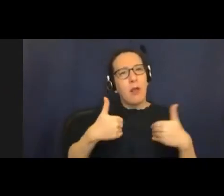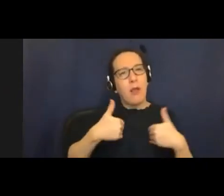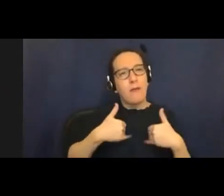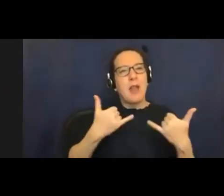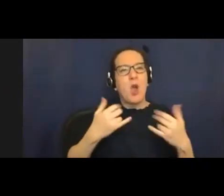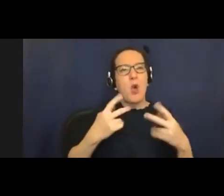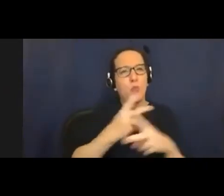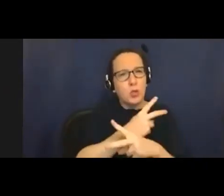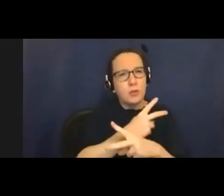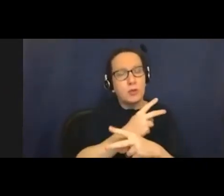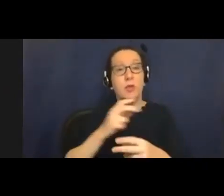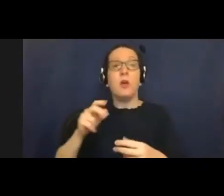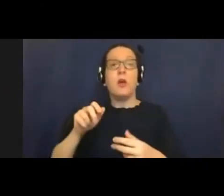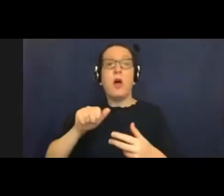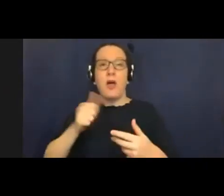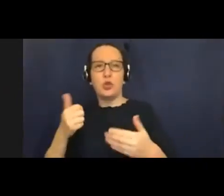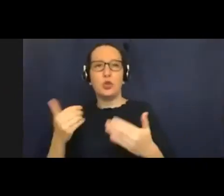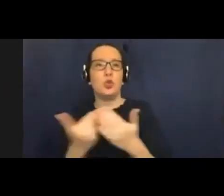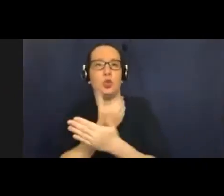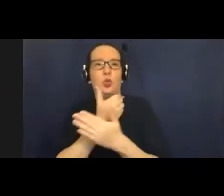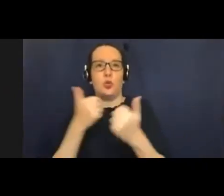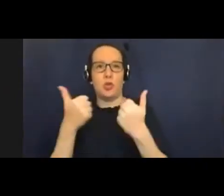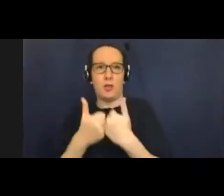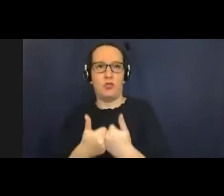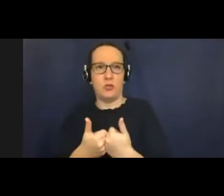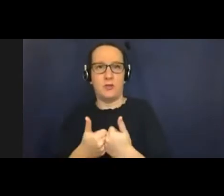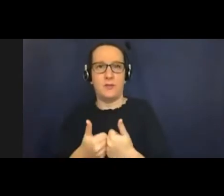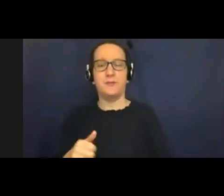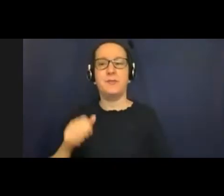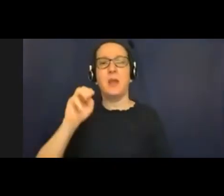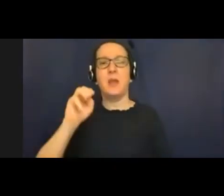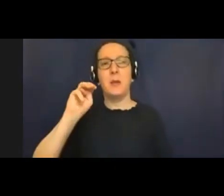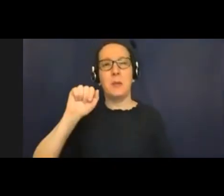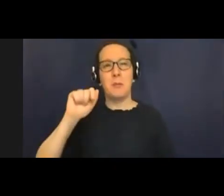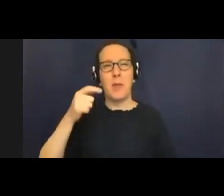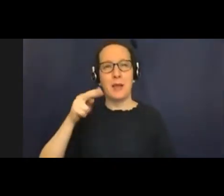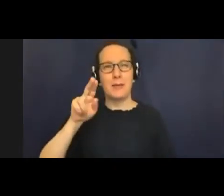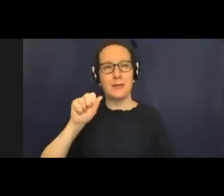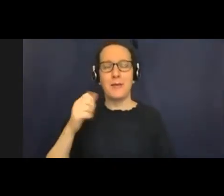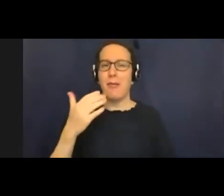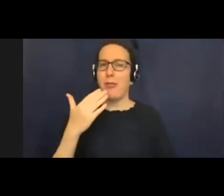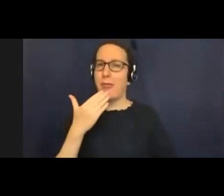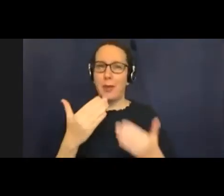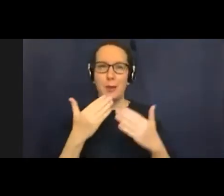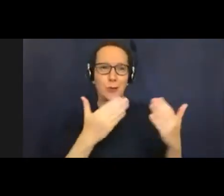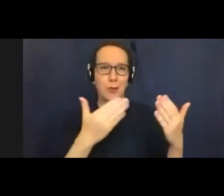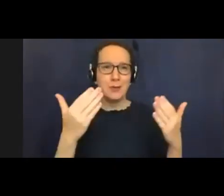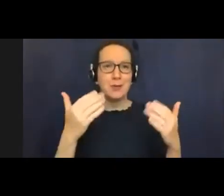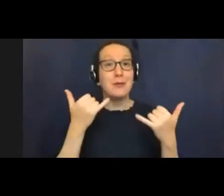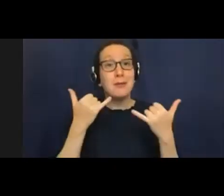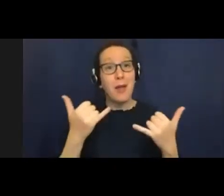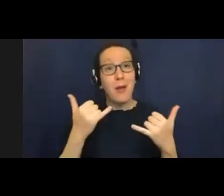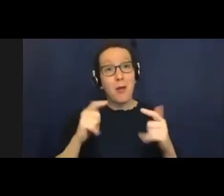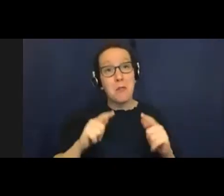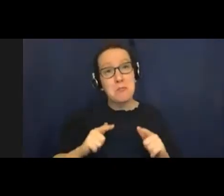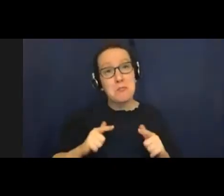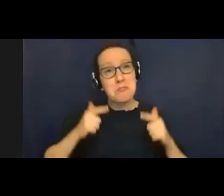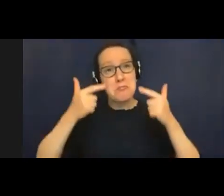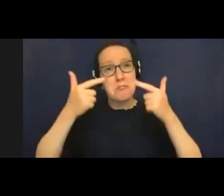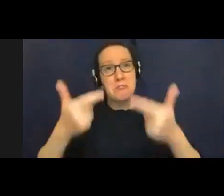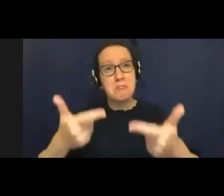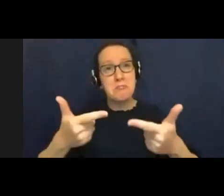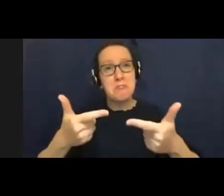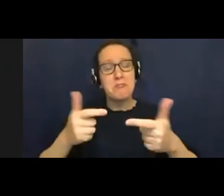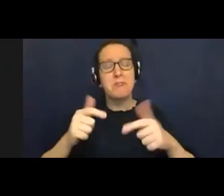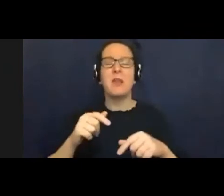Thank you very much, Virginia. Thank you. We will now hear from our panelists on how they are working to mitigate the barriers